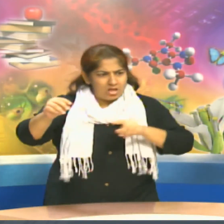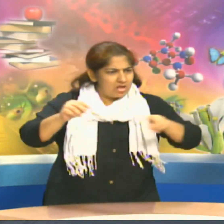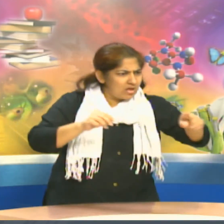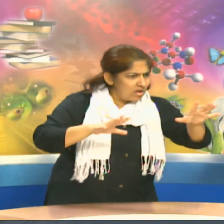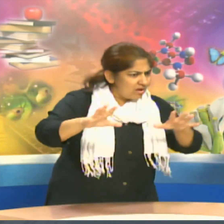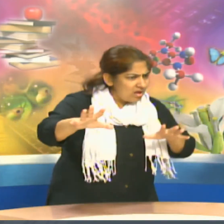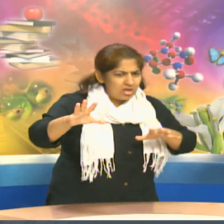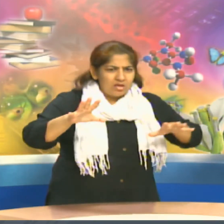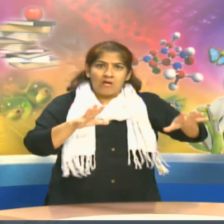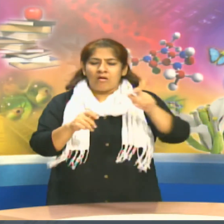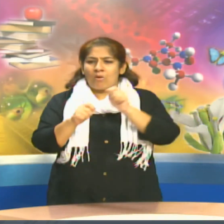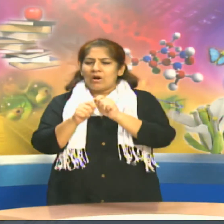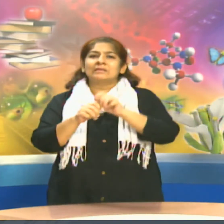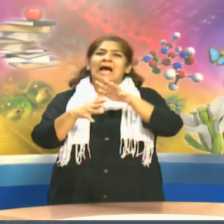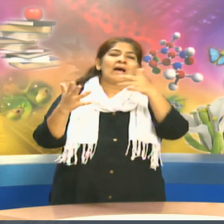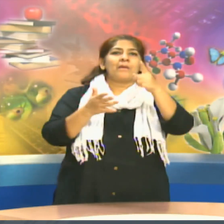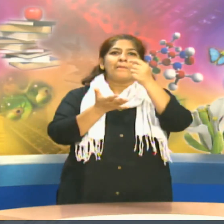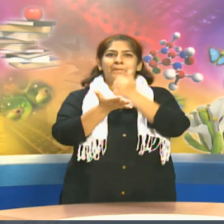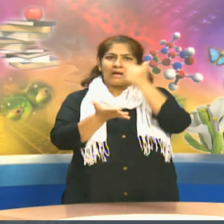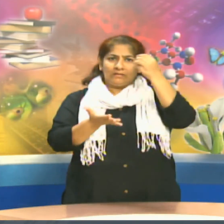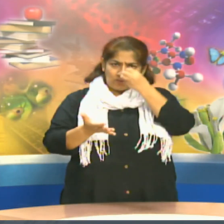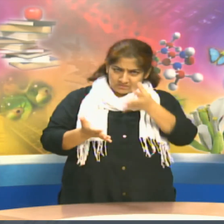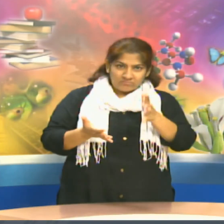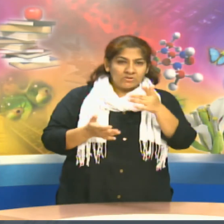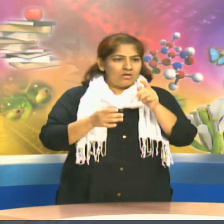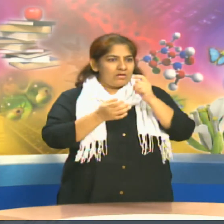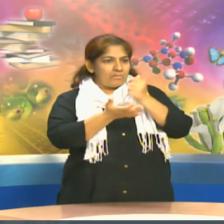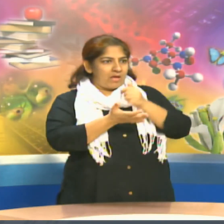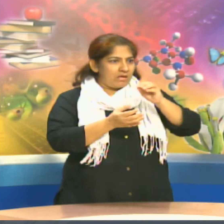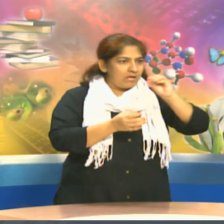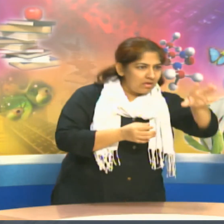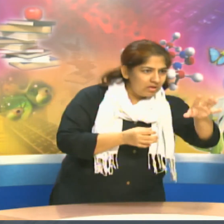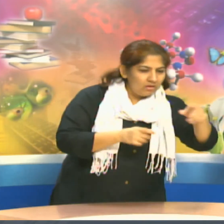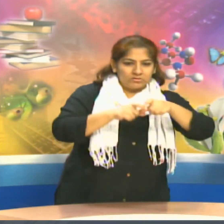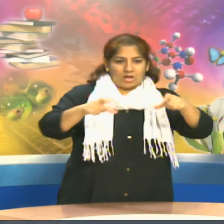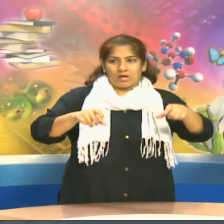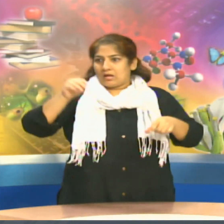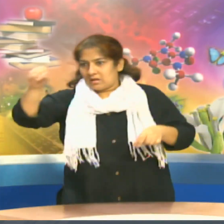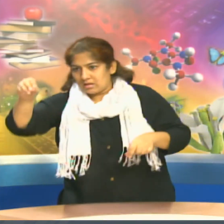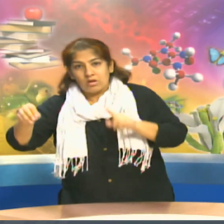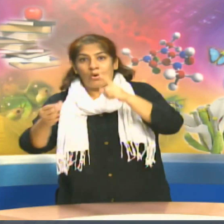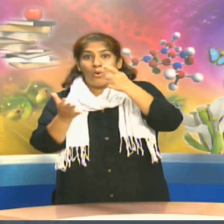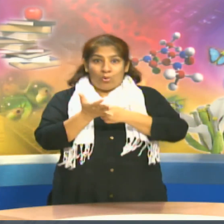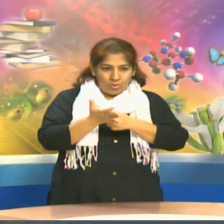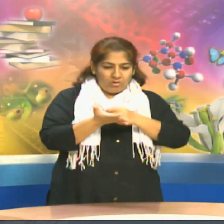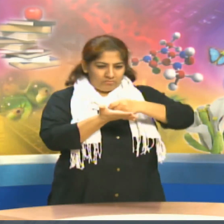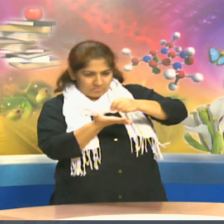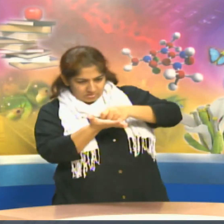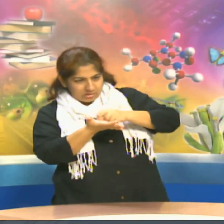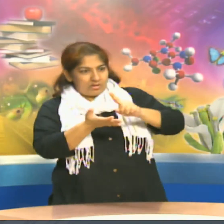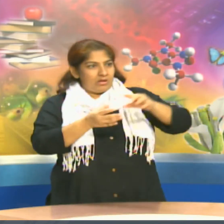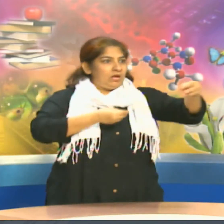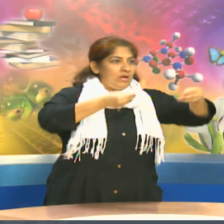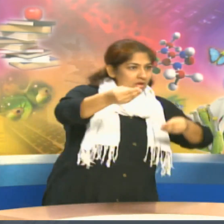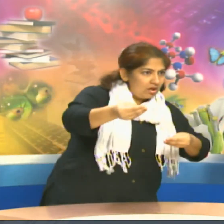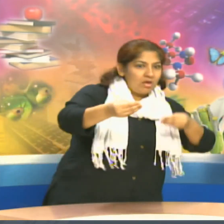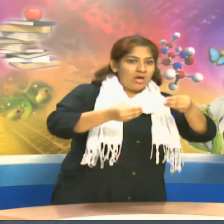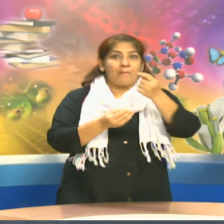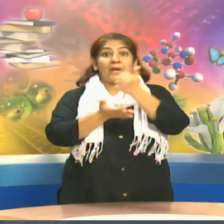is planning may not work in a dynamic environment.